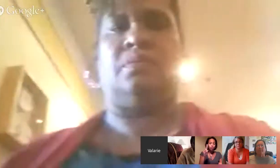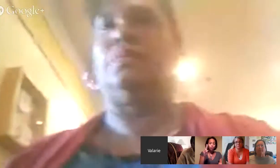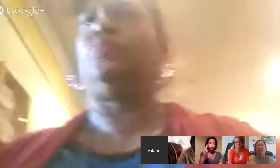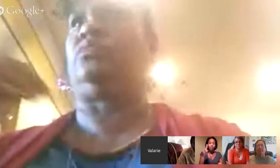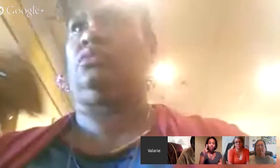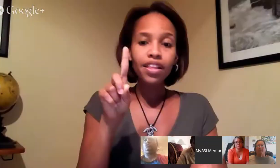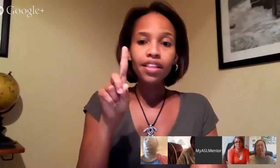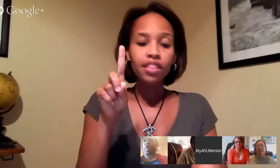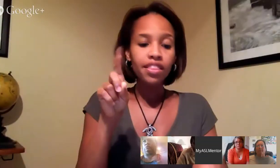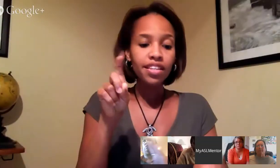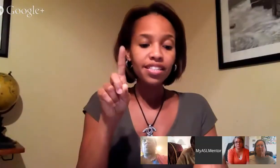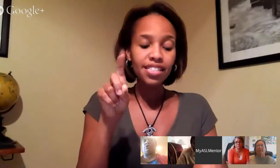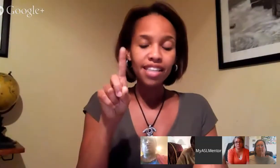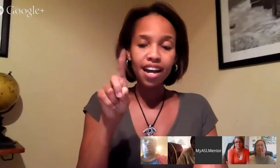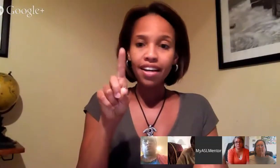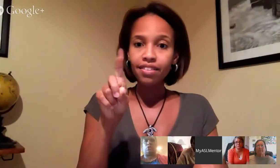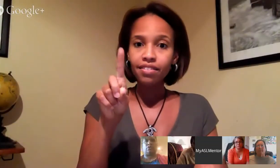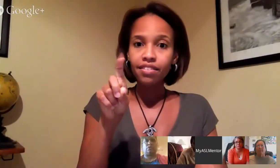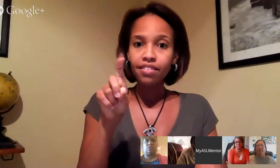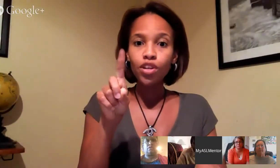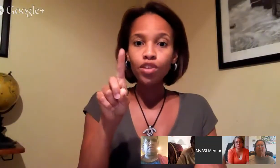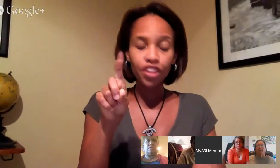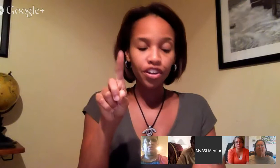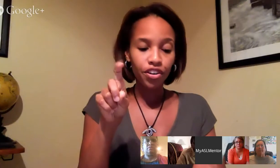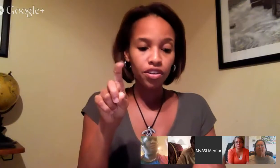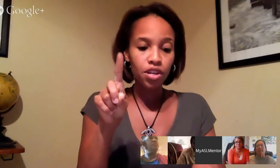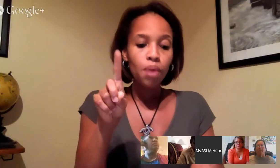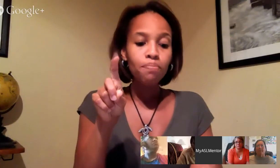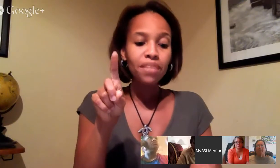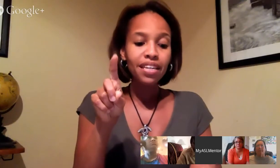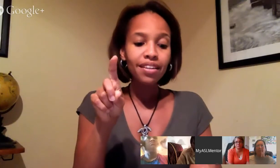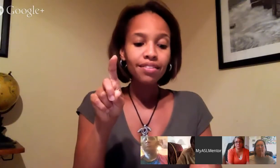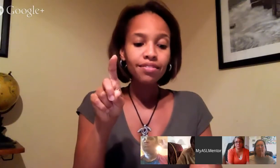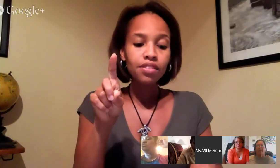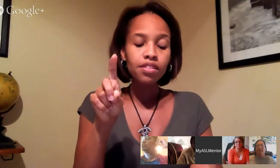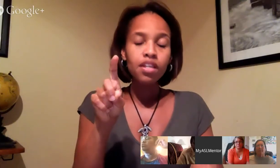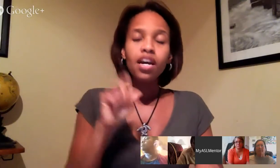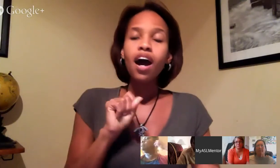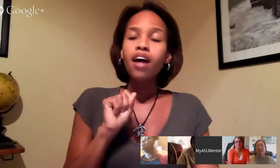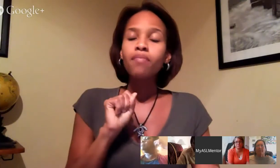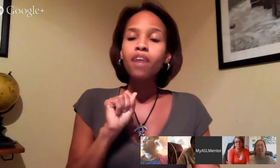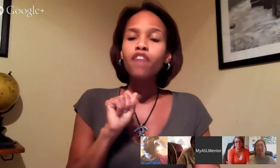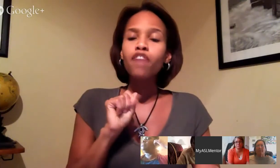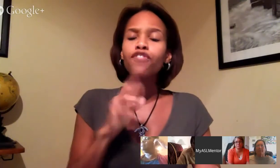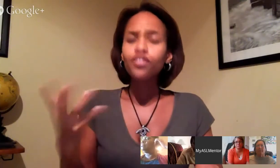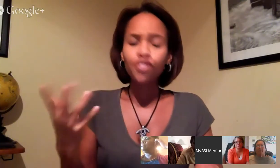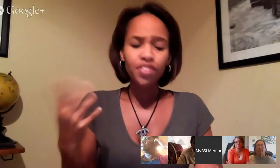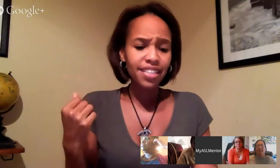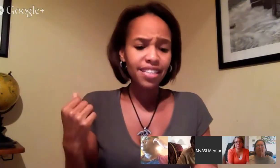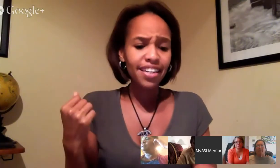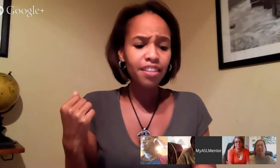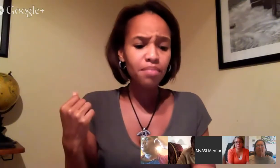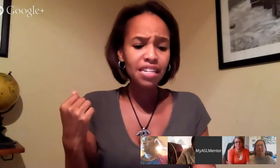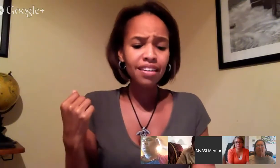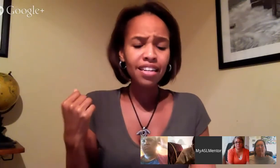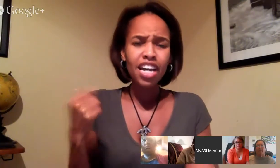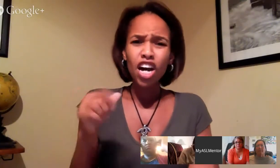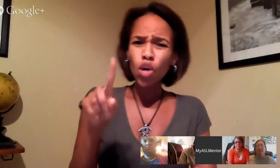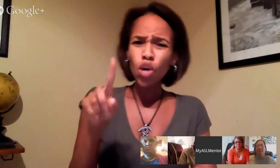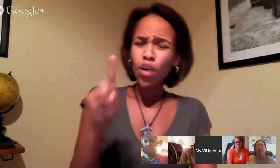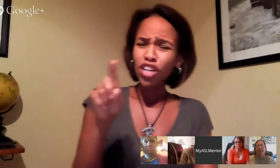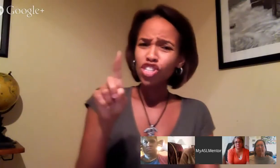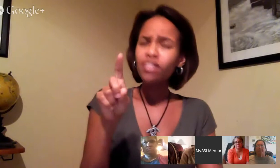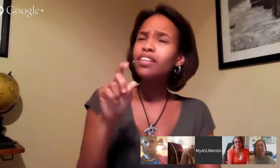So this sign, this wiggle finger, means a few different things. It can mean